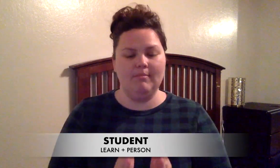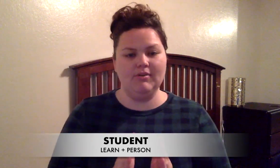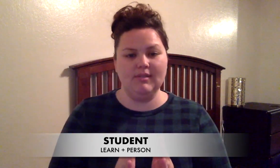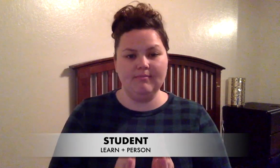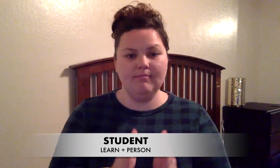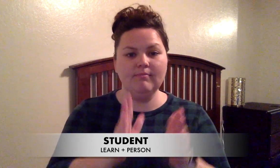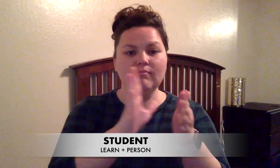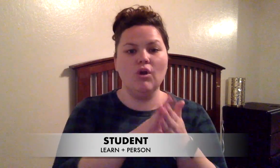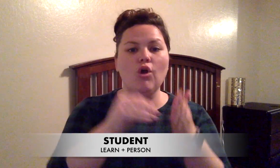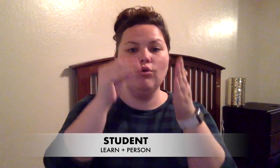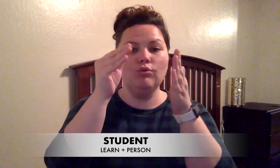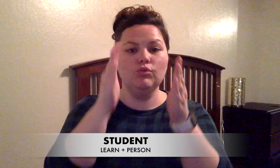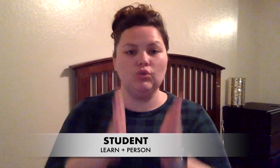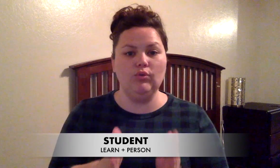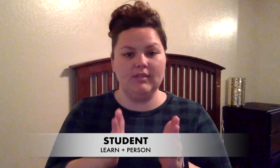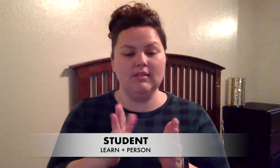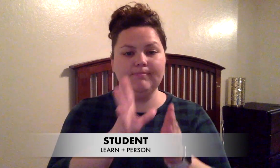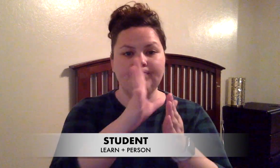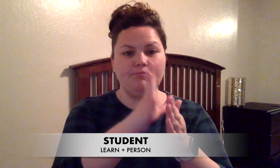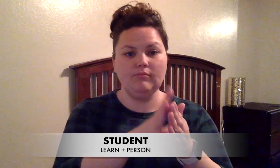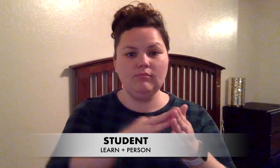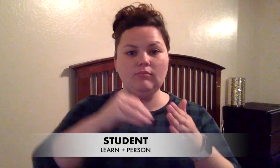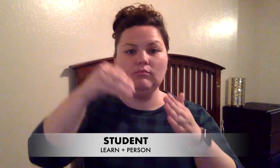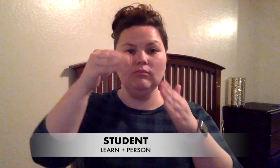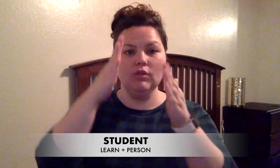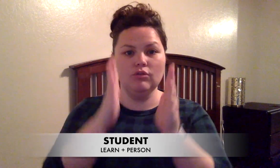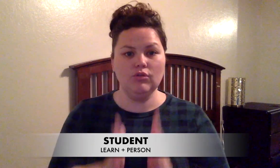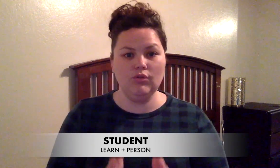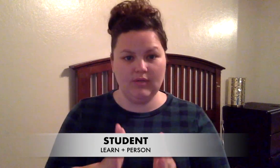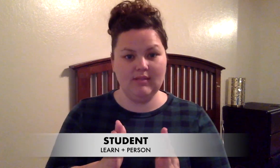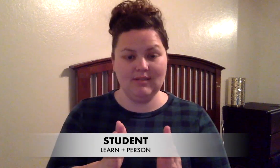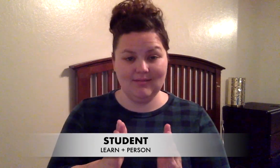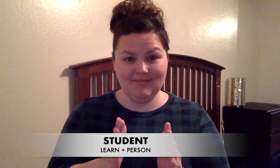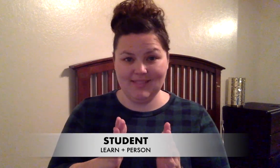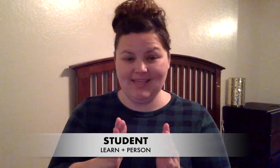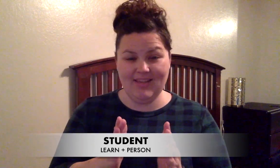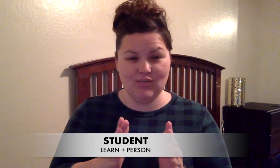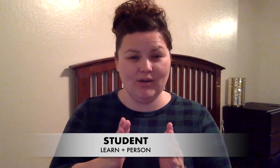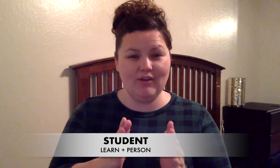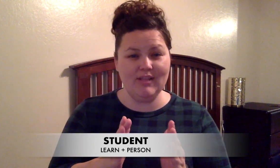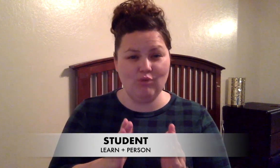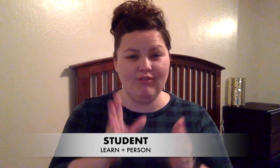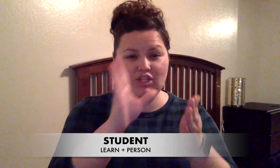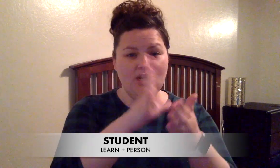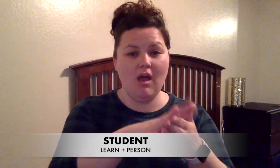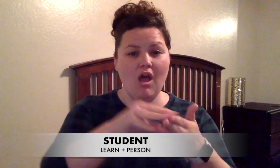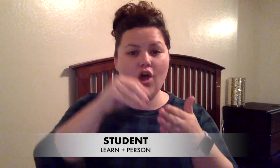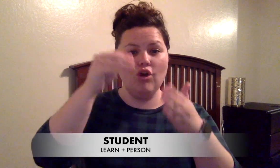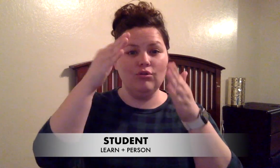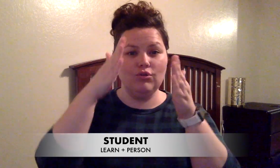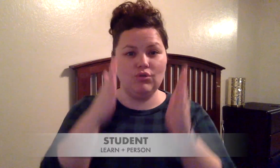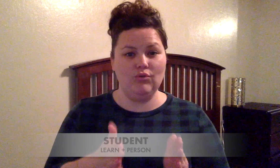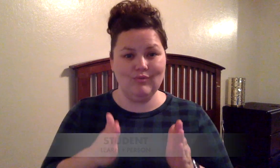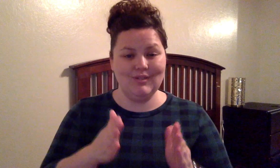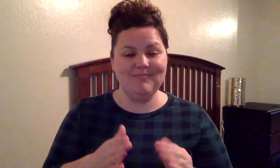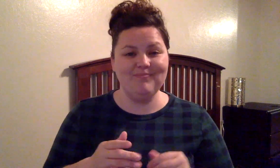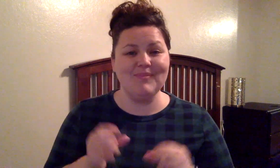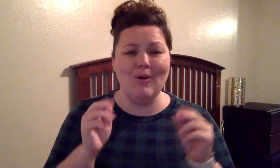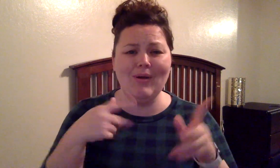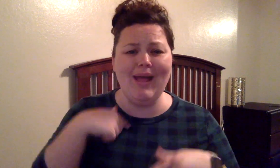person. Student. Student. See how that's quicker? That's more efficient? Student. Okay, I know